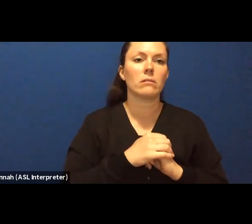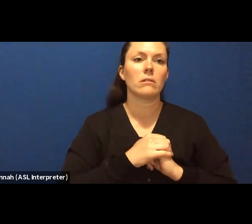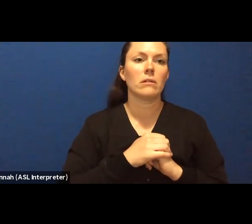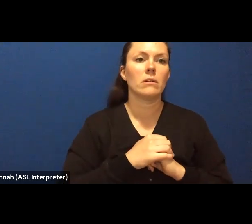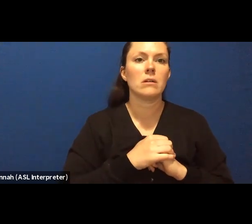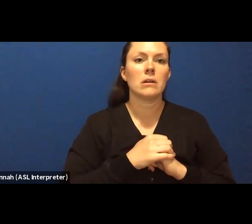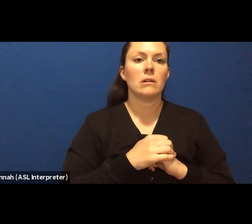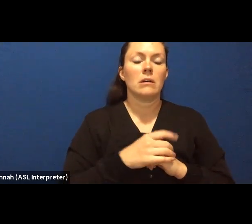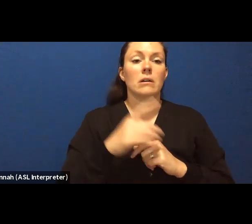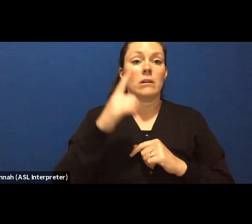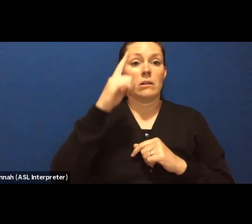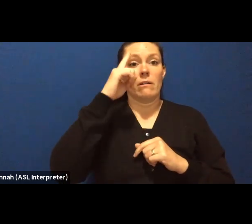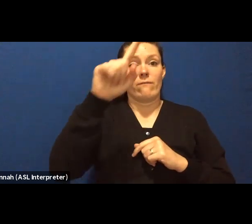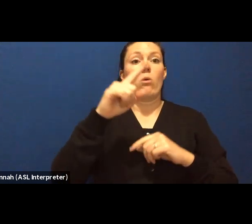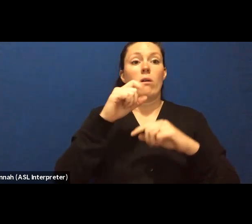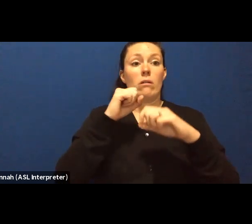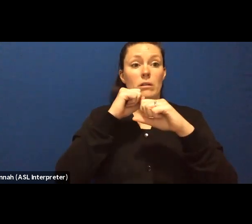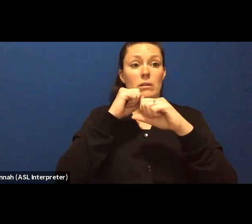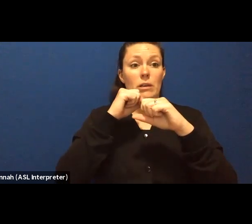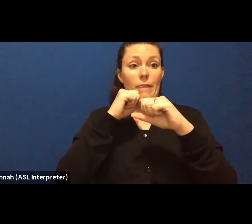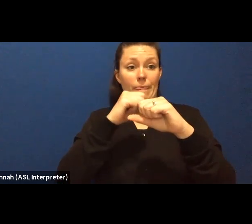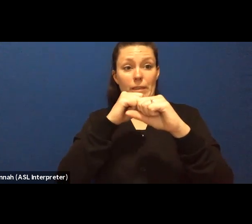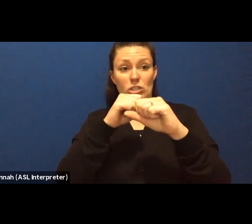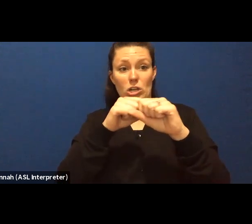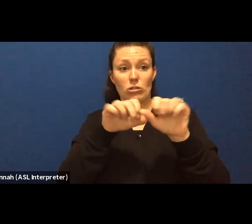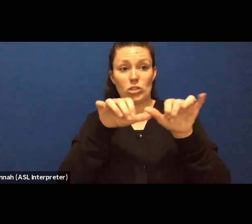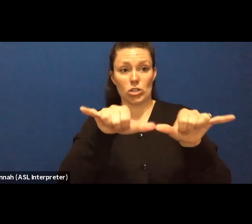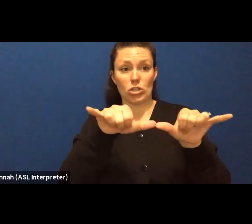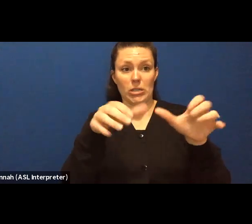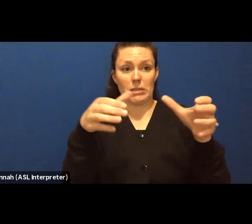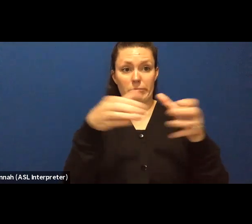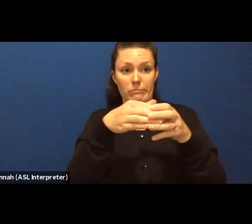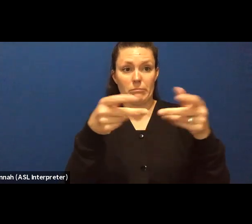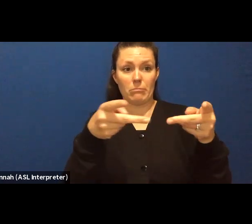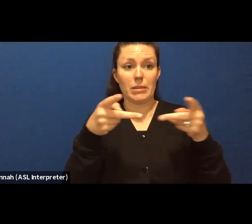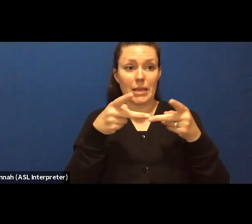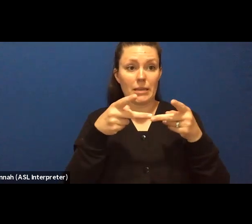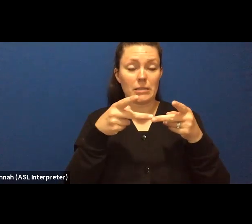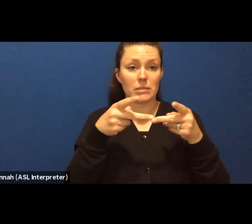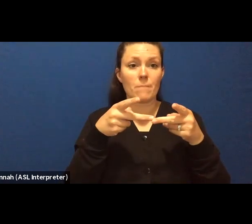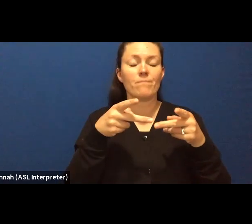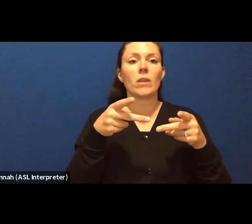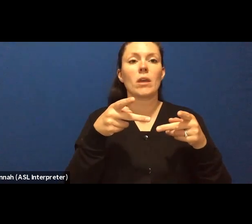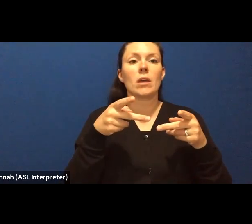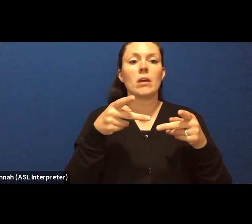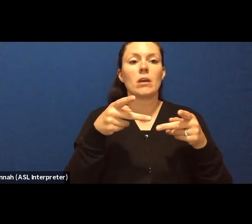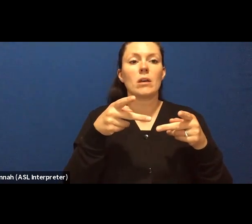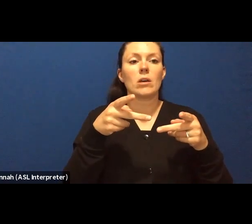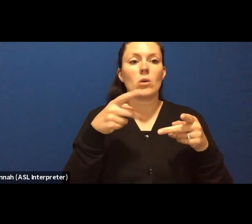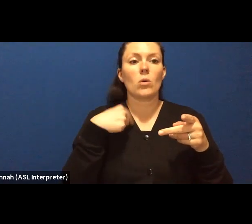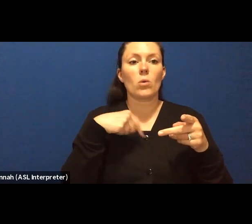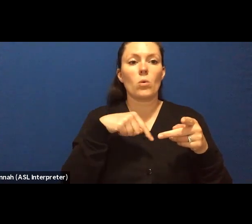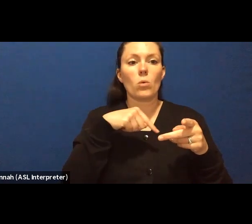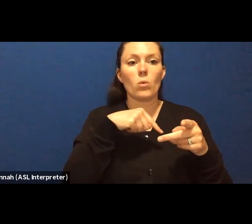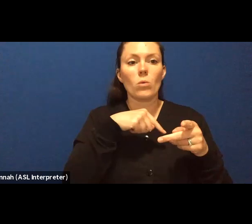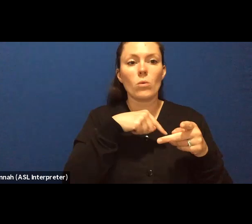the shelter-in-place kits, we were able to purchase, initially we looked at it to address